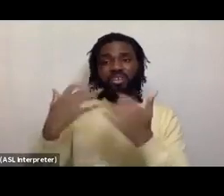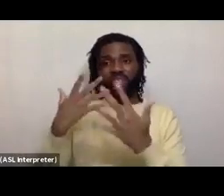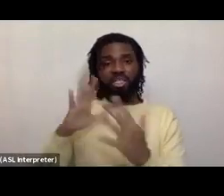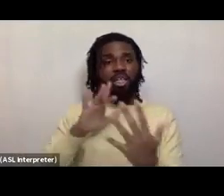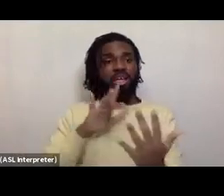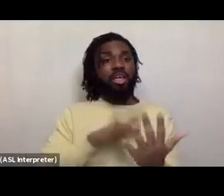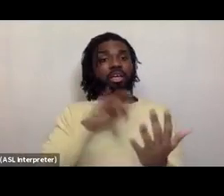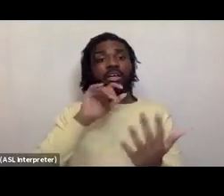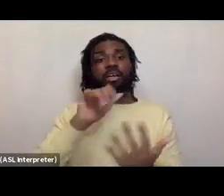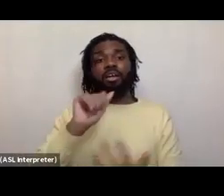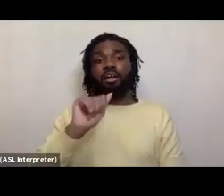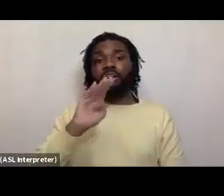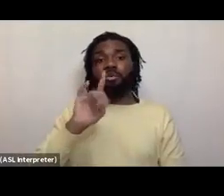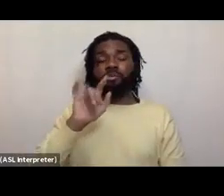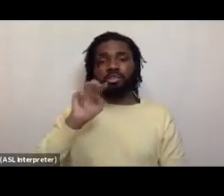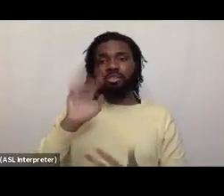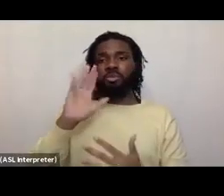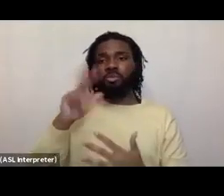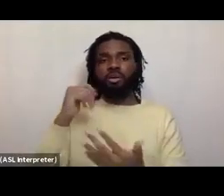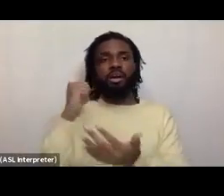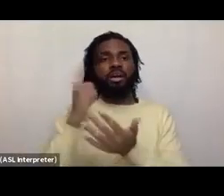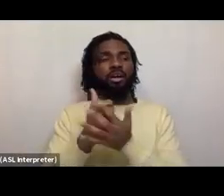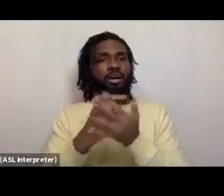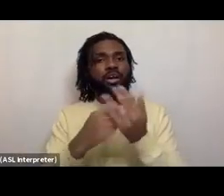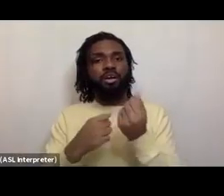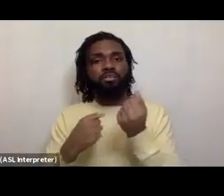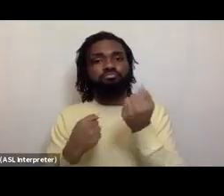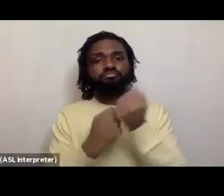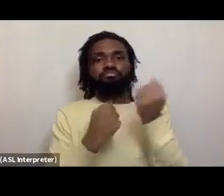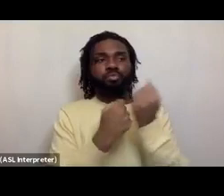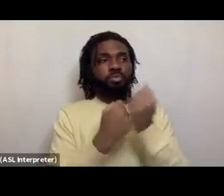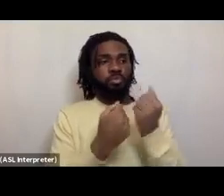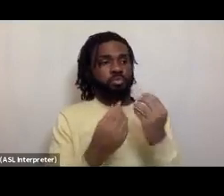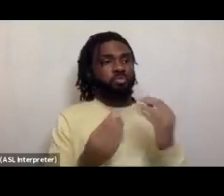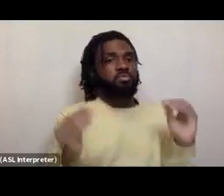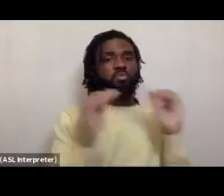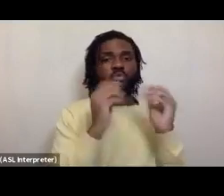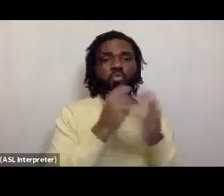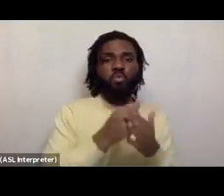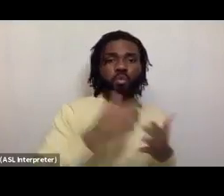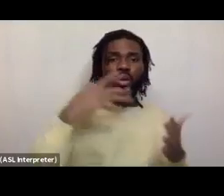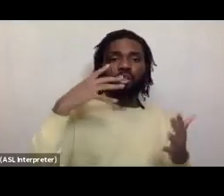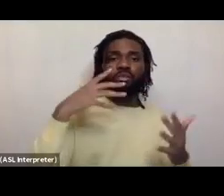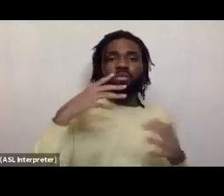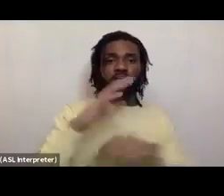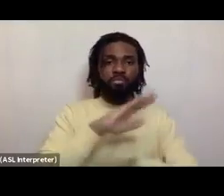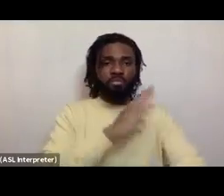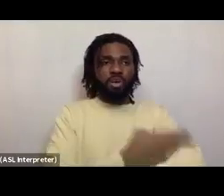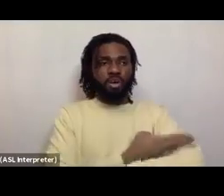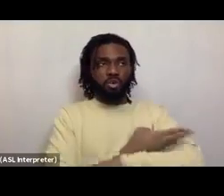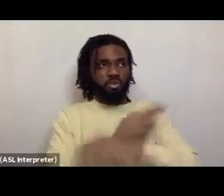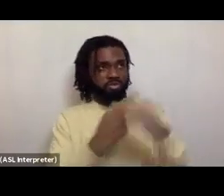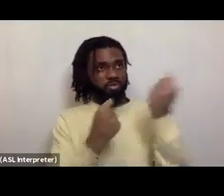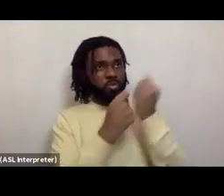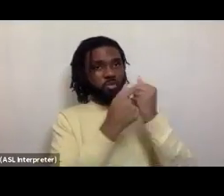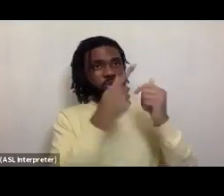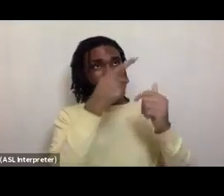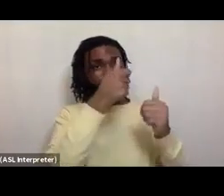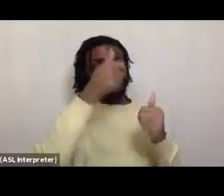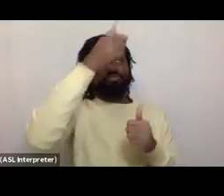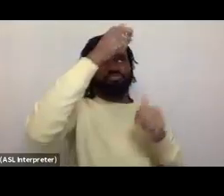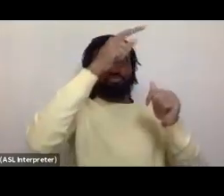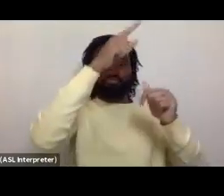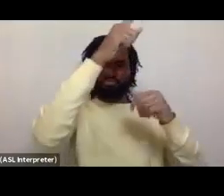order to further advance the concentration of wealth and power at the very top. And I